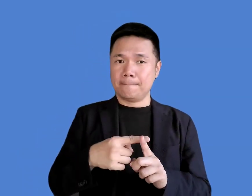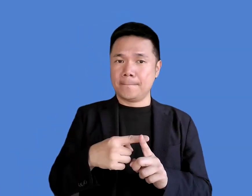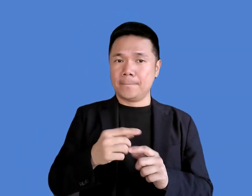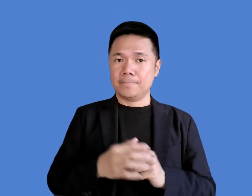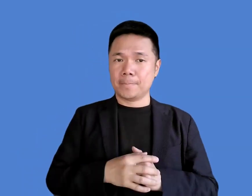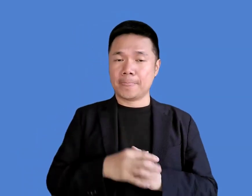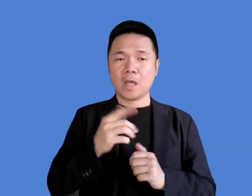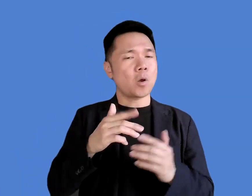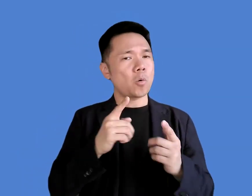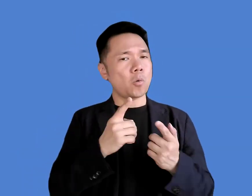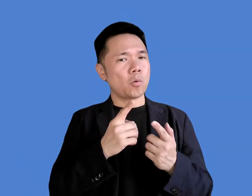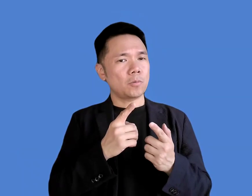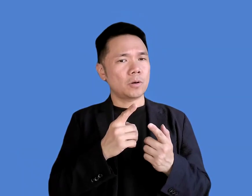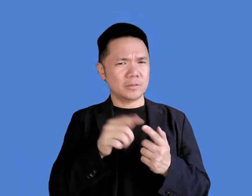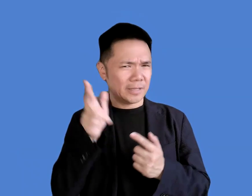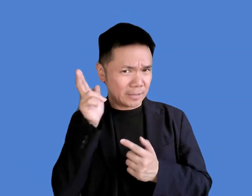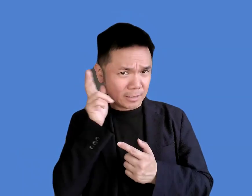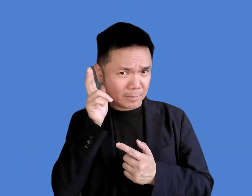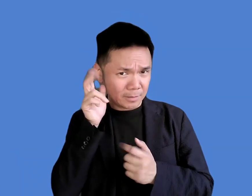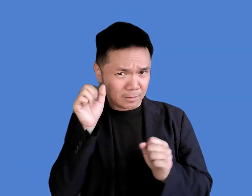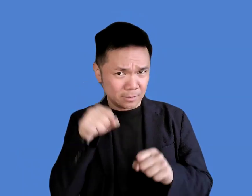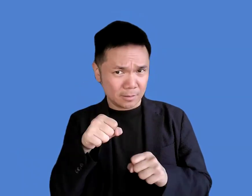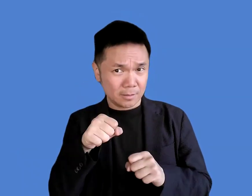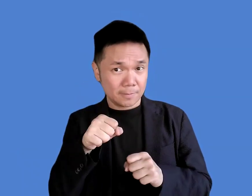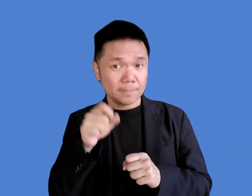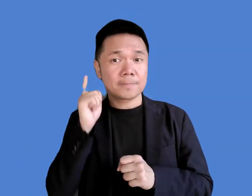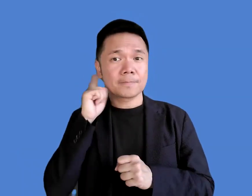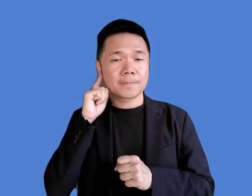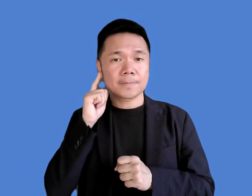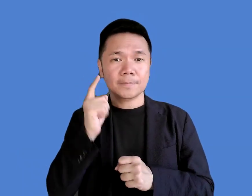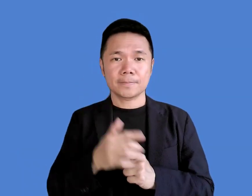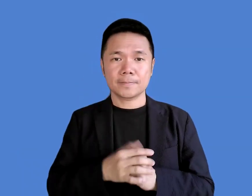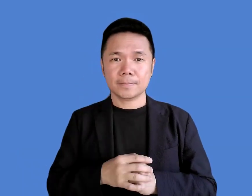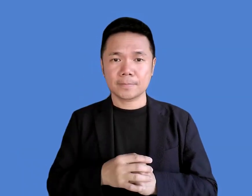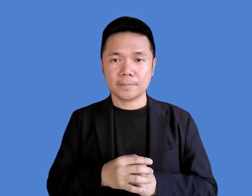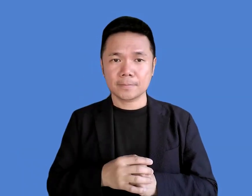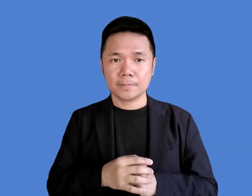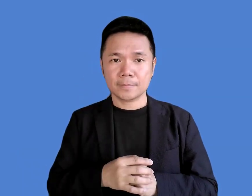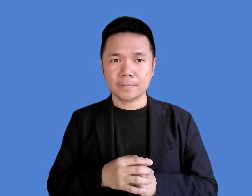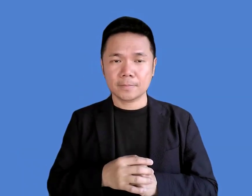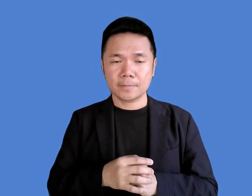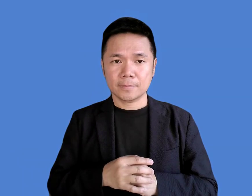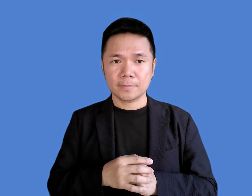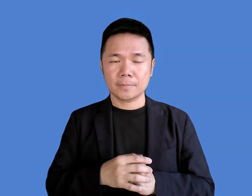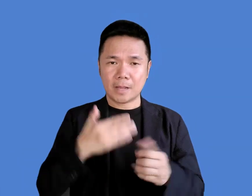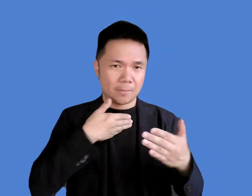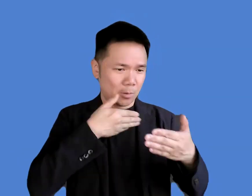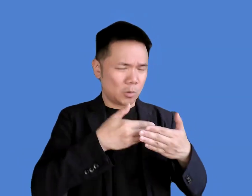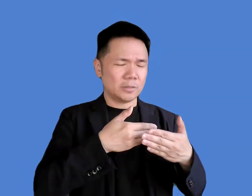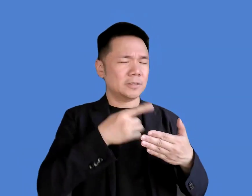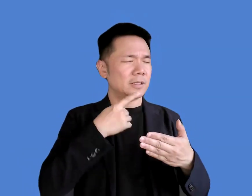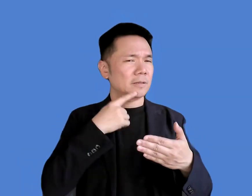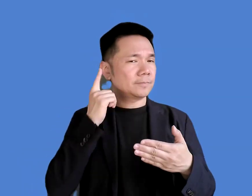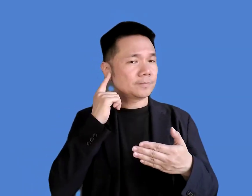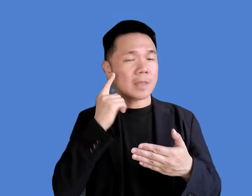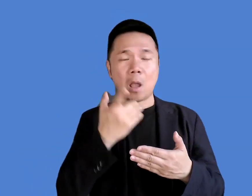the issues. Oh, can you hear me, Amy? Perfect. So sorry about that. I'll just move in a little closer. So the work